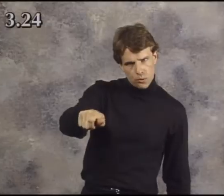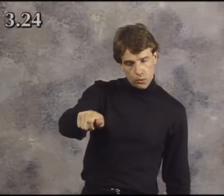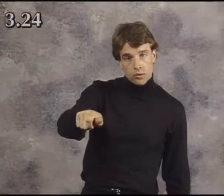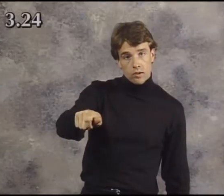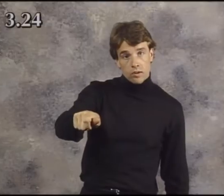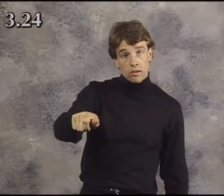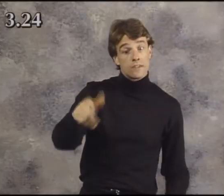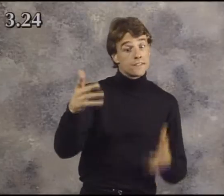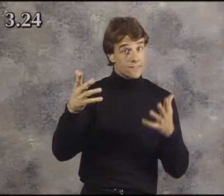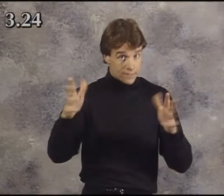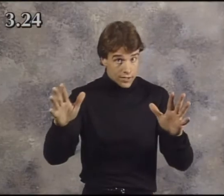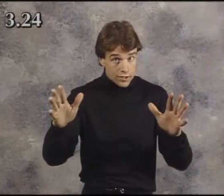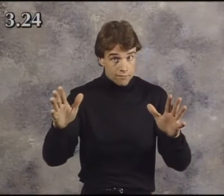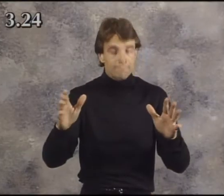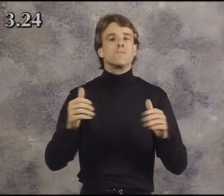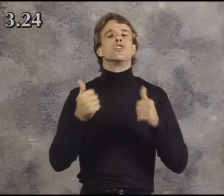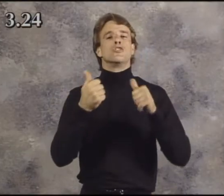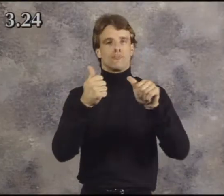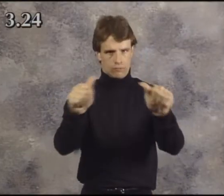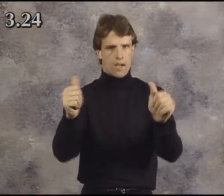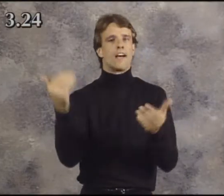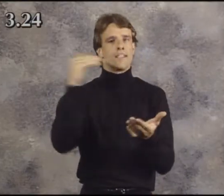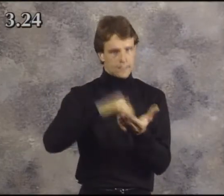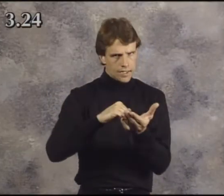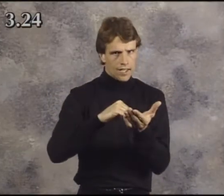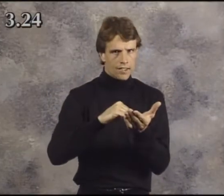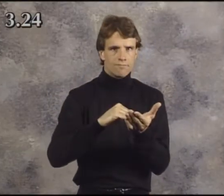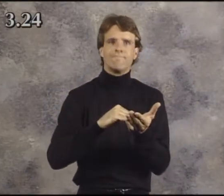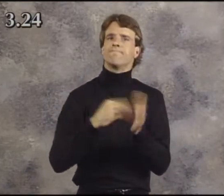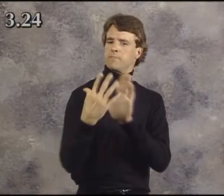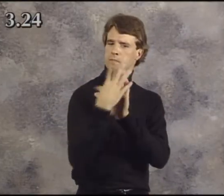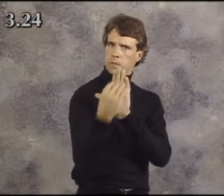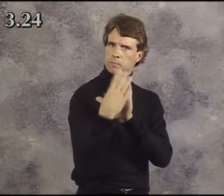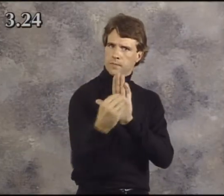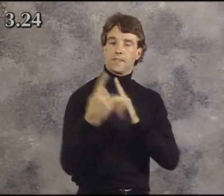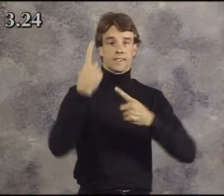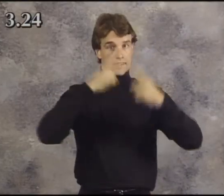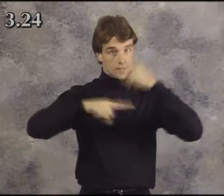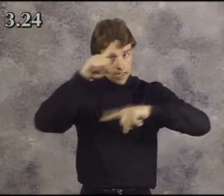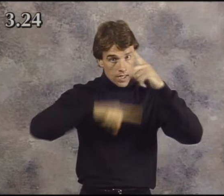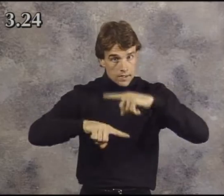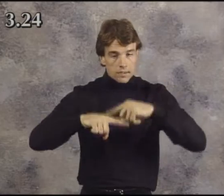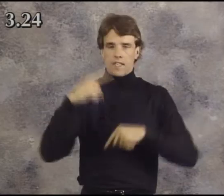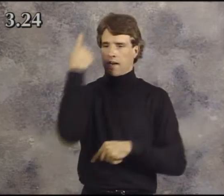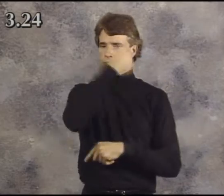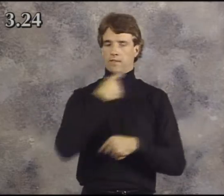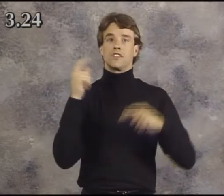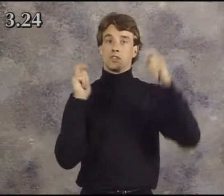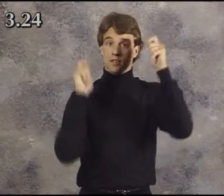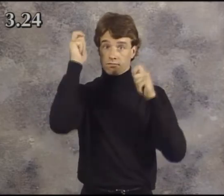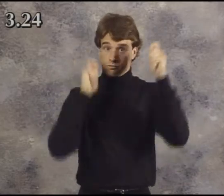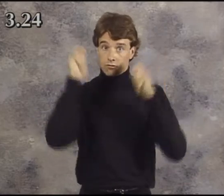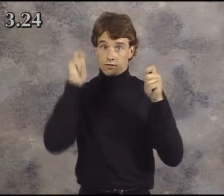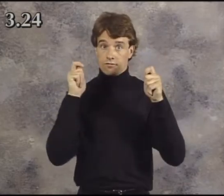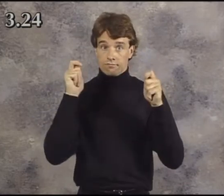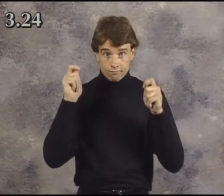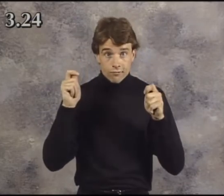the sound. Then you should watch it again, copying the signs and facial